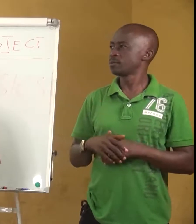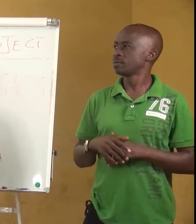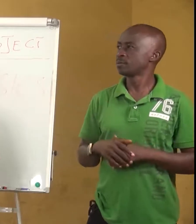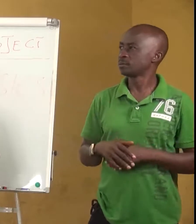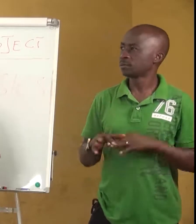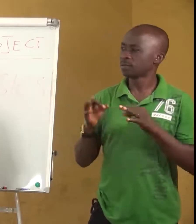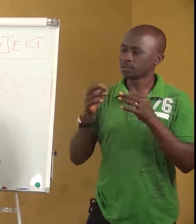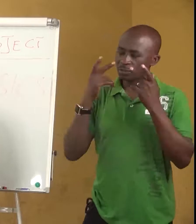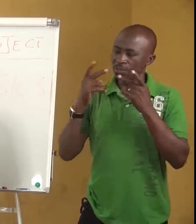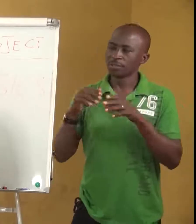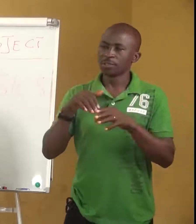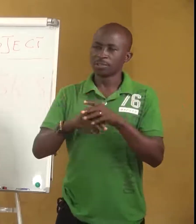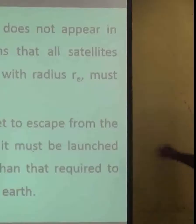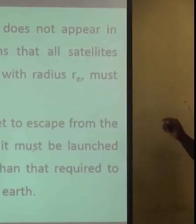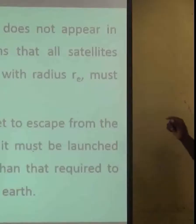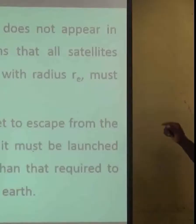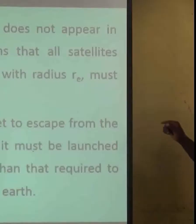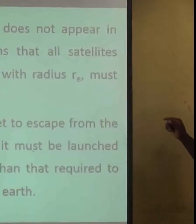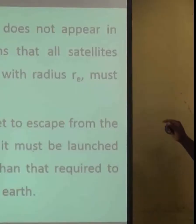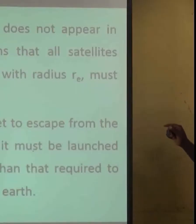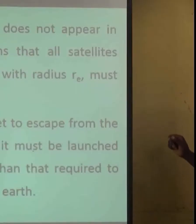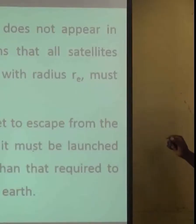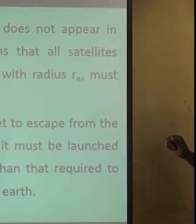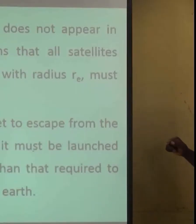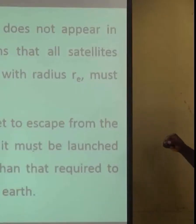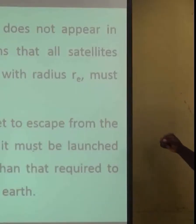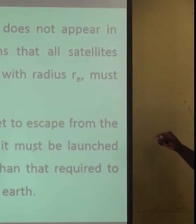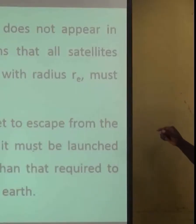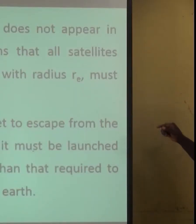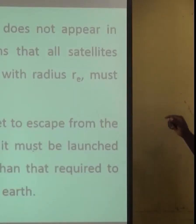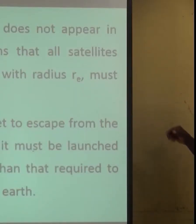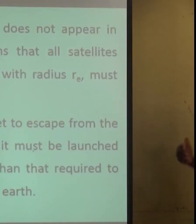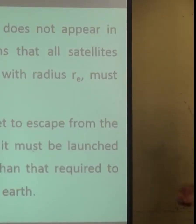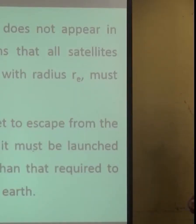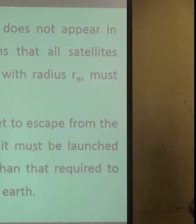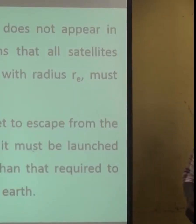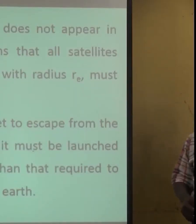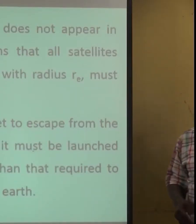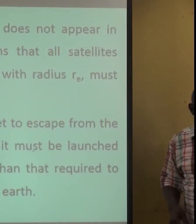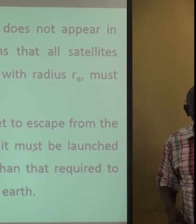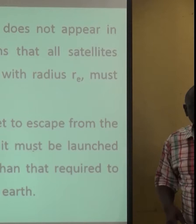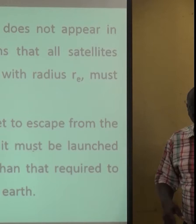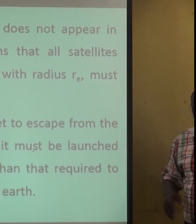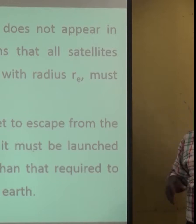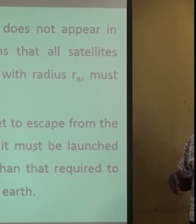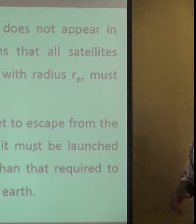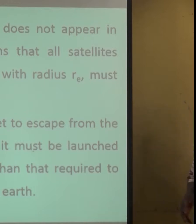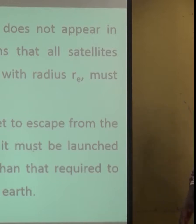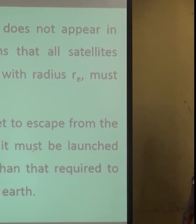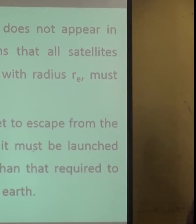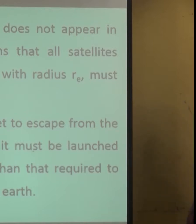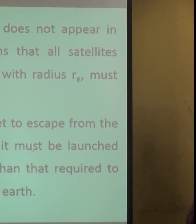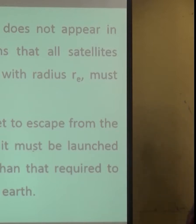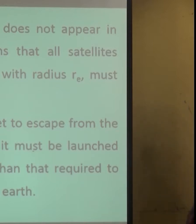if you look at in equation 3, the mass of satellite ms does not appear in